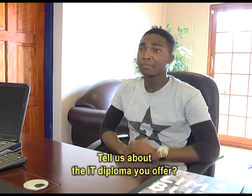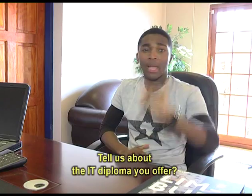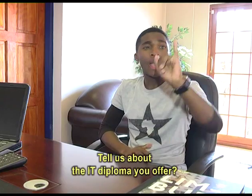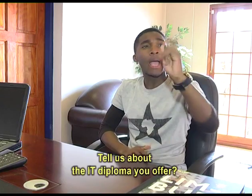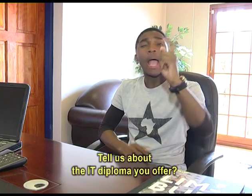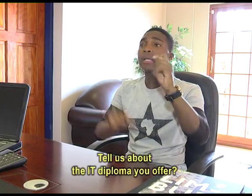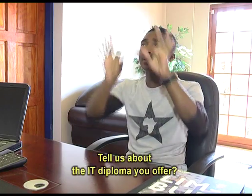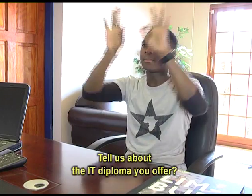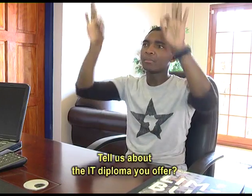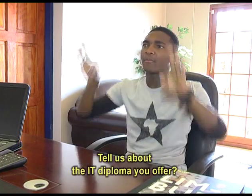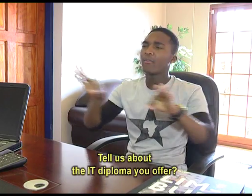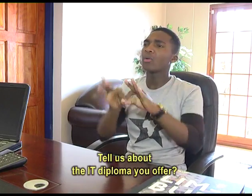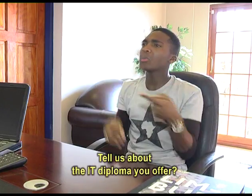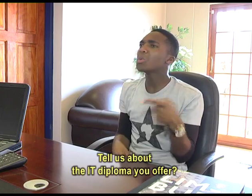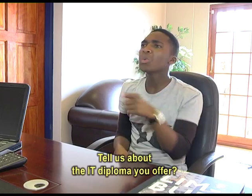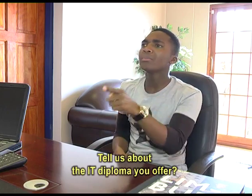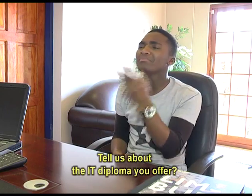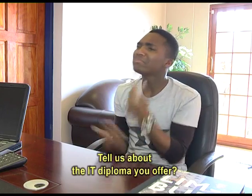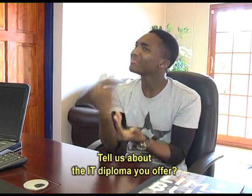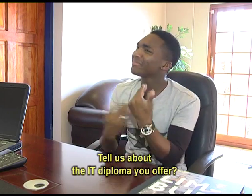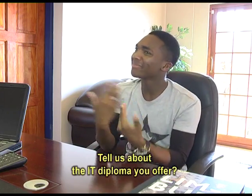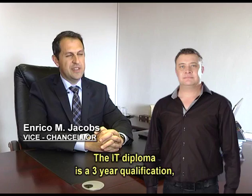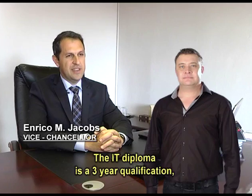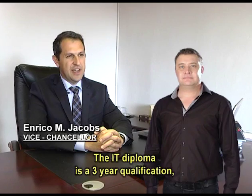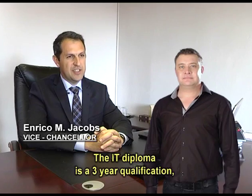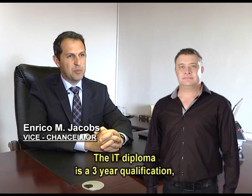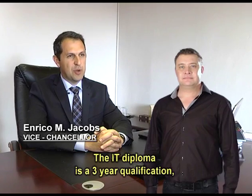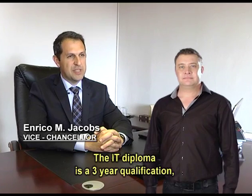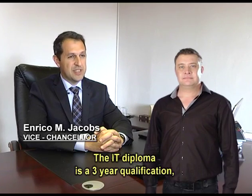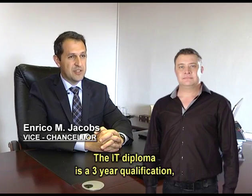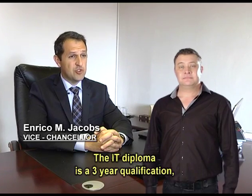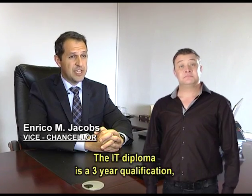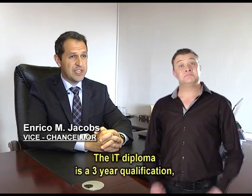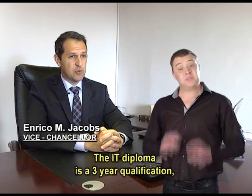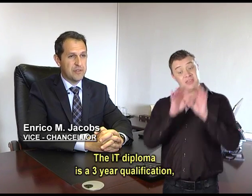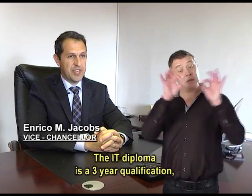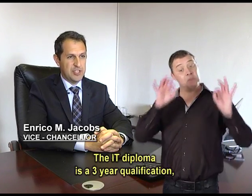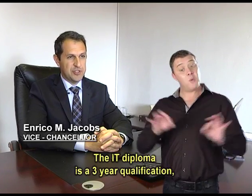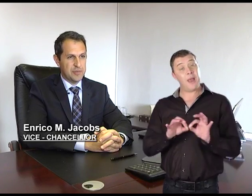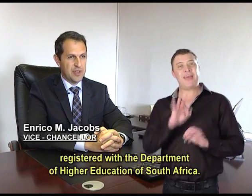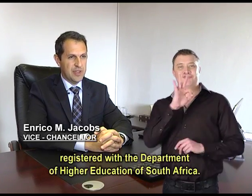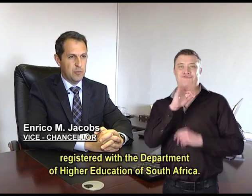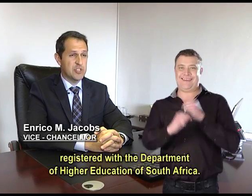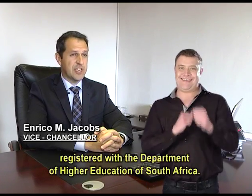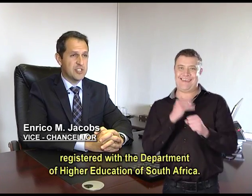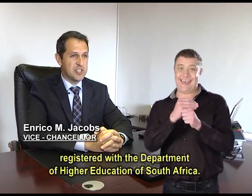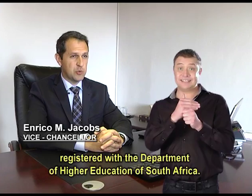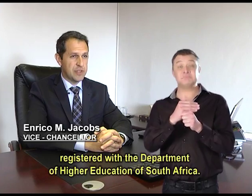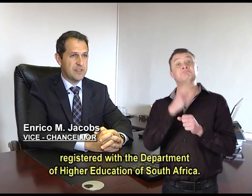Tell us about the IT diploma you offer. The IT Diploma is a 3-year qualification, which is registered with